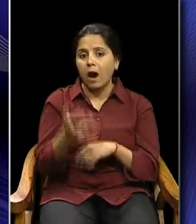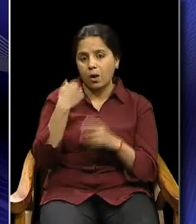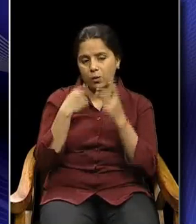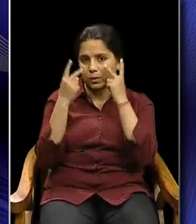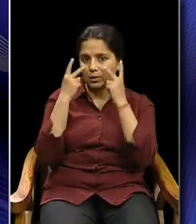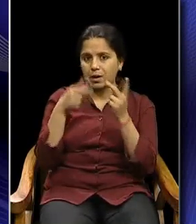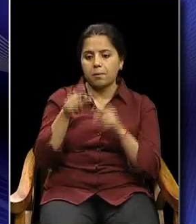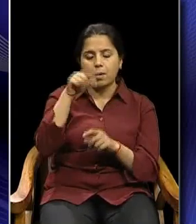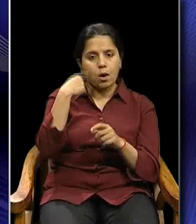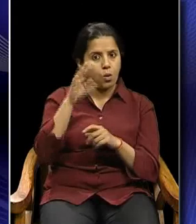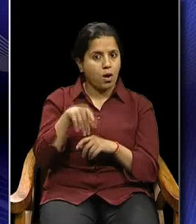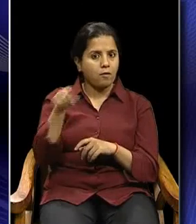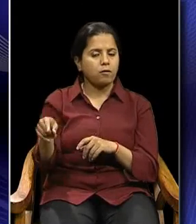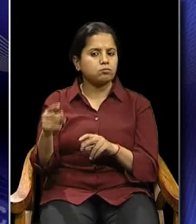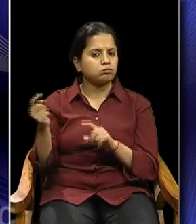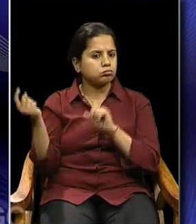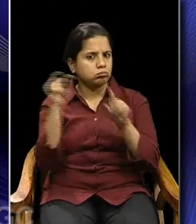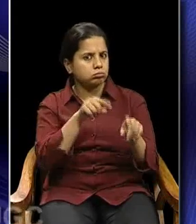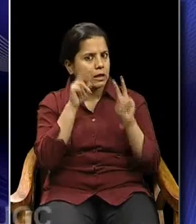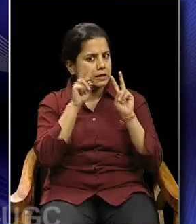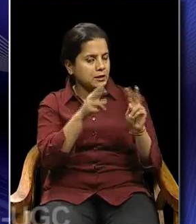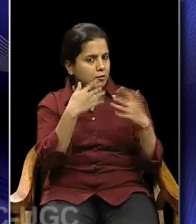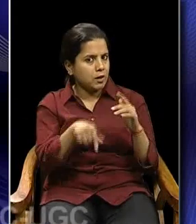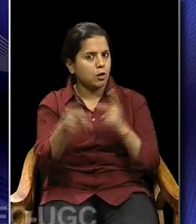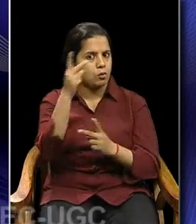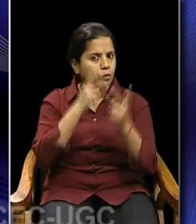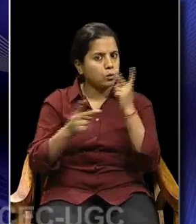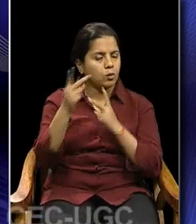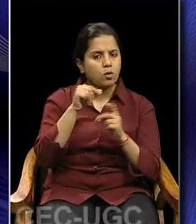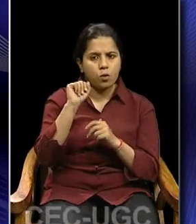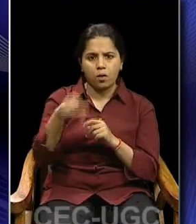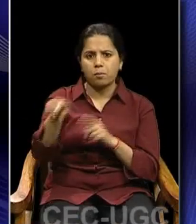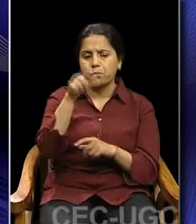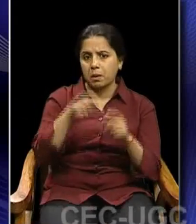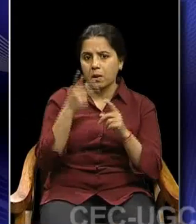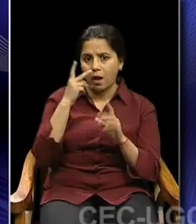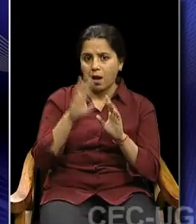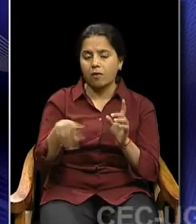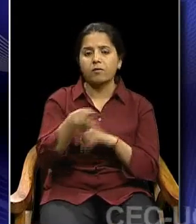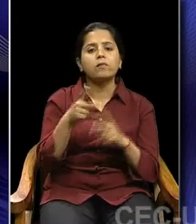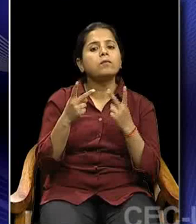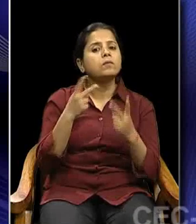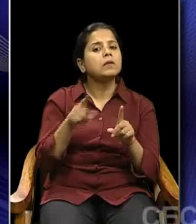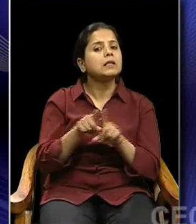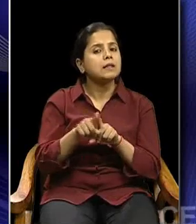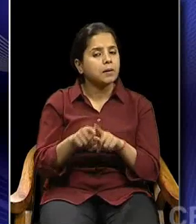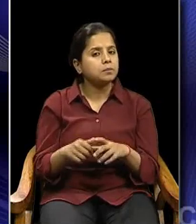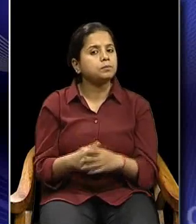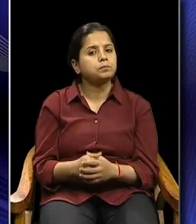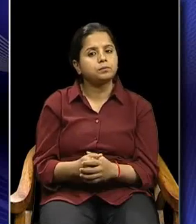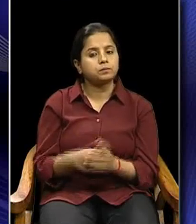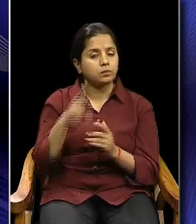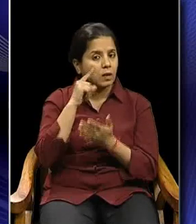how people, those who visit these areas, the tourists, those who are there, they are also in a way